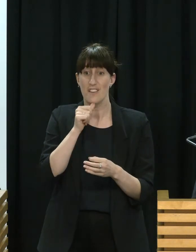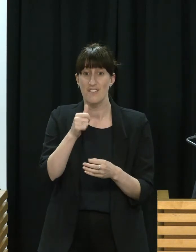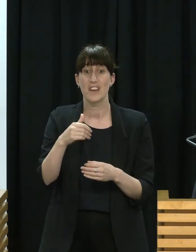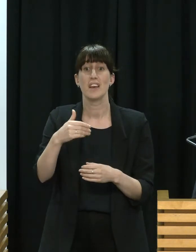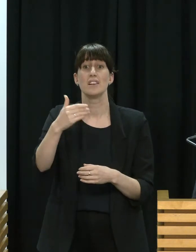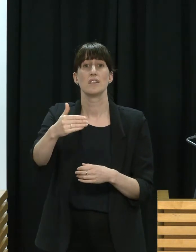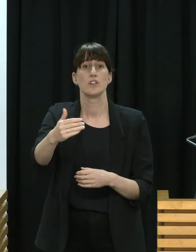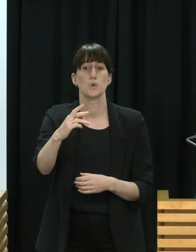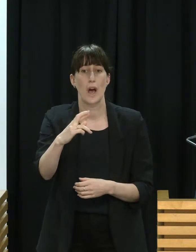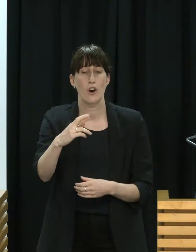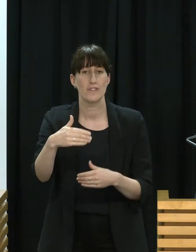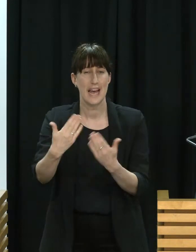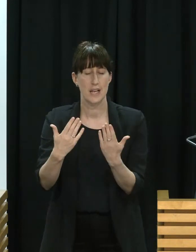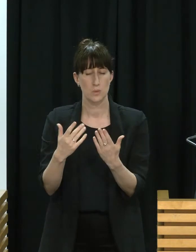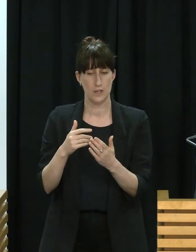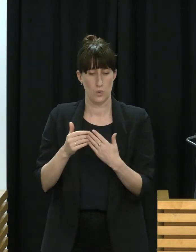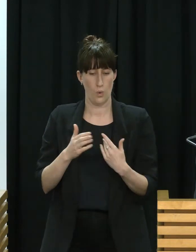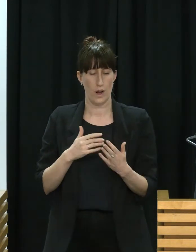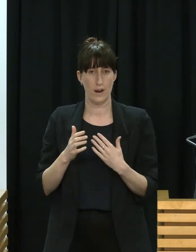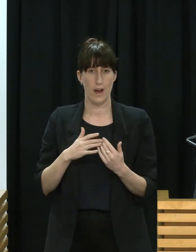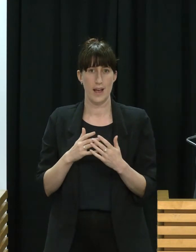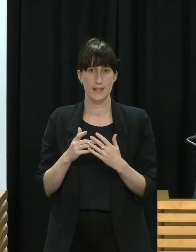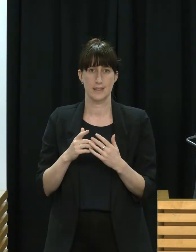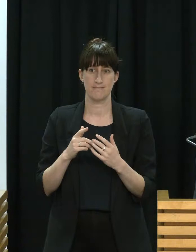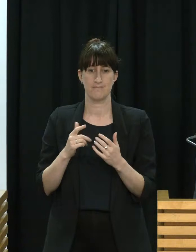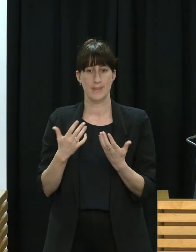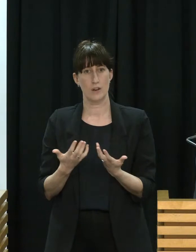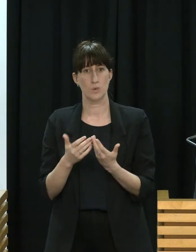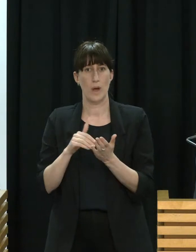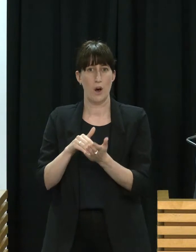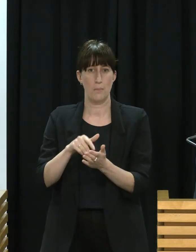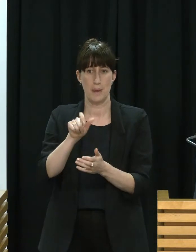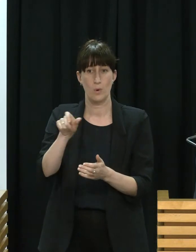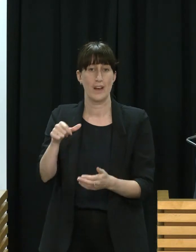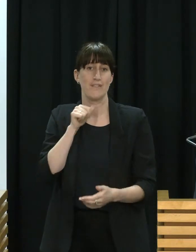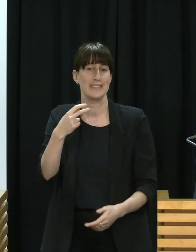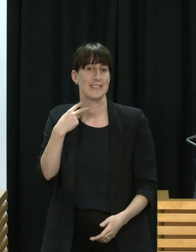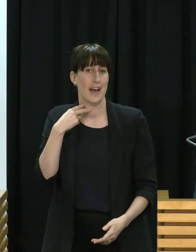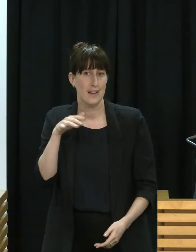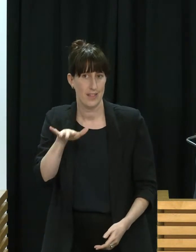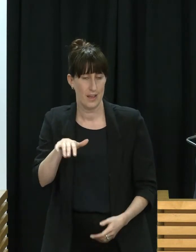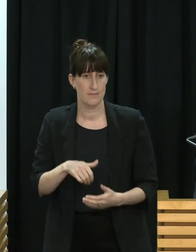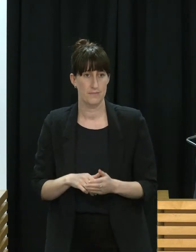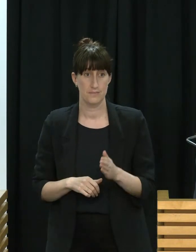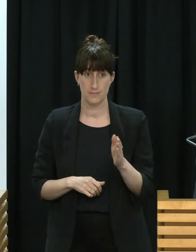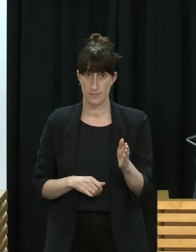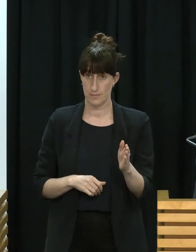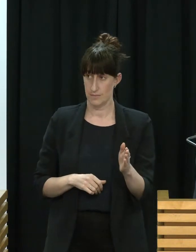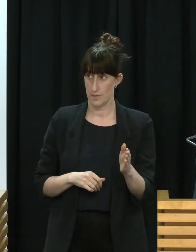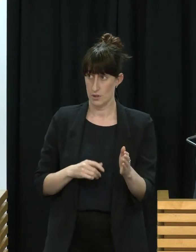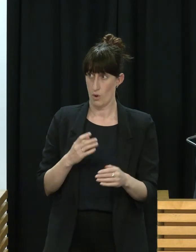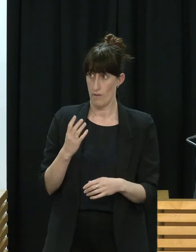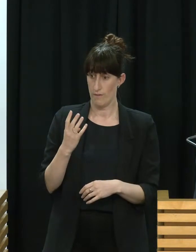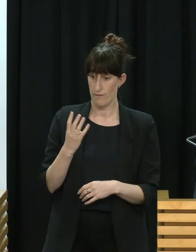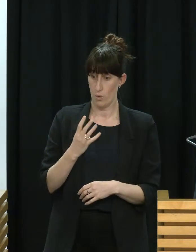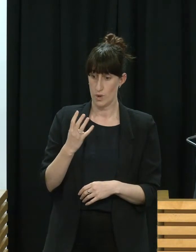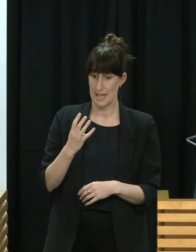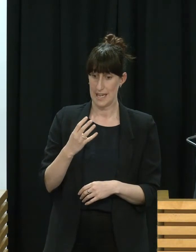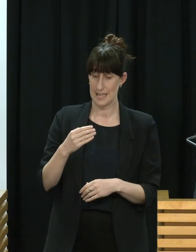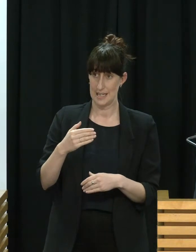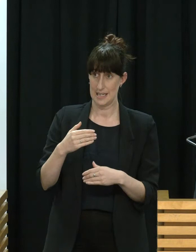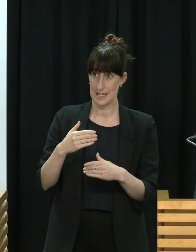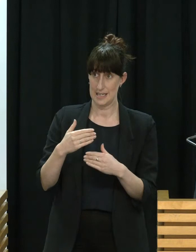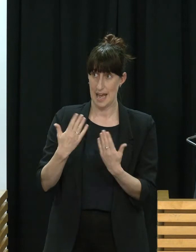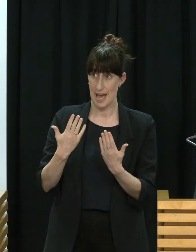we have alternative arrangements in place, which was the work we did around Victoria. The same way, the 14 days from the pause, people will be able to come